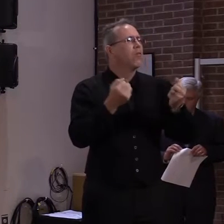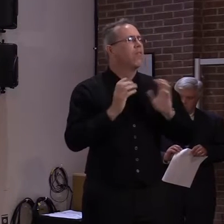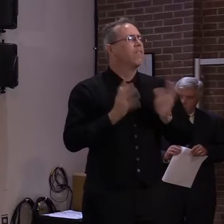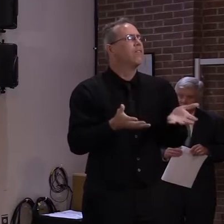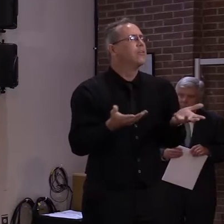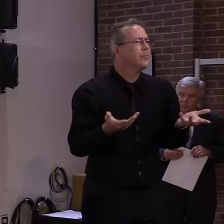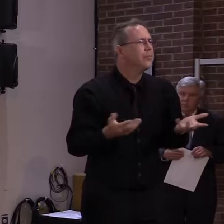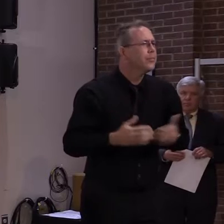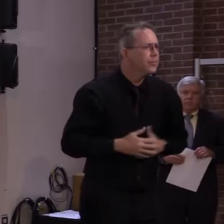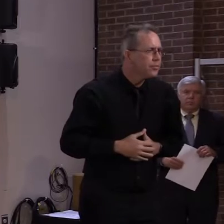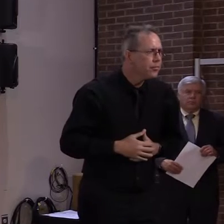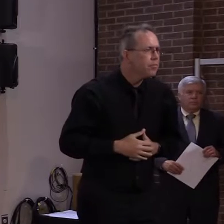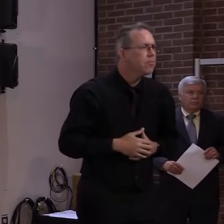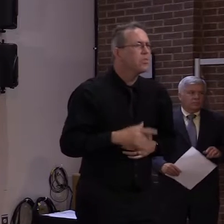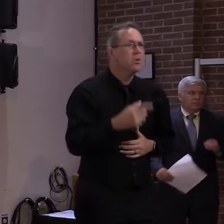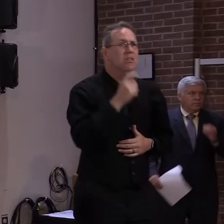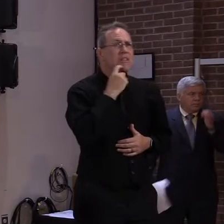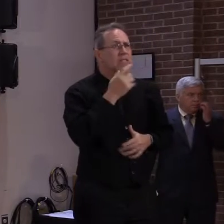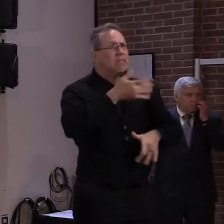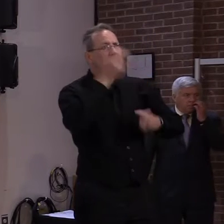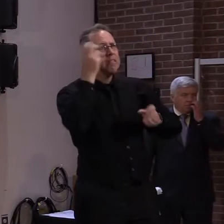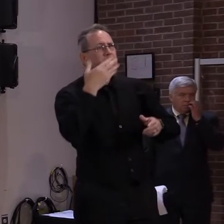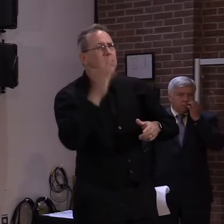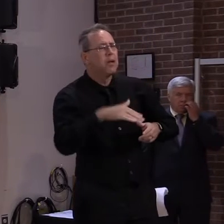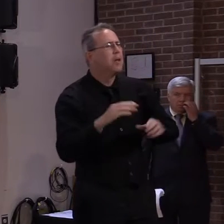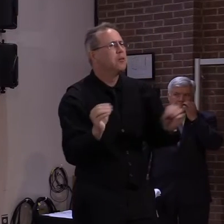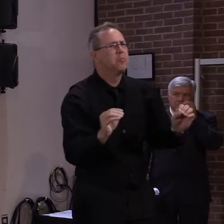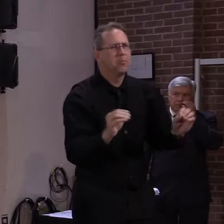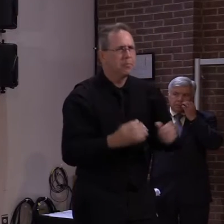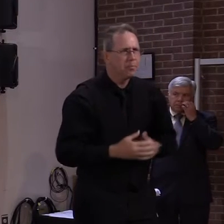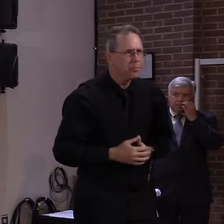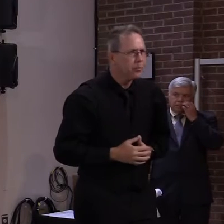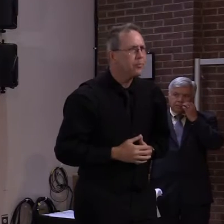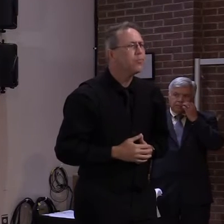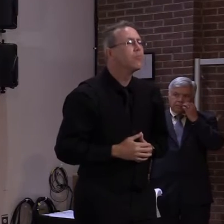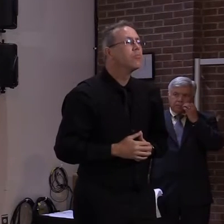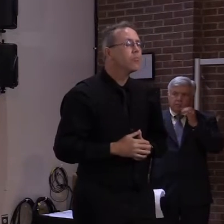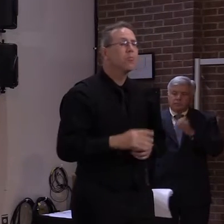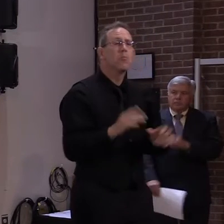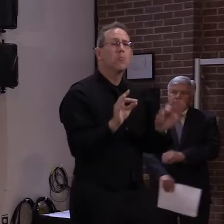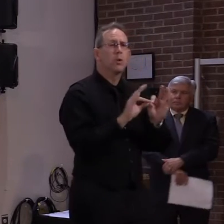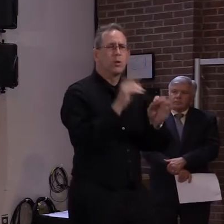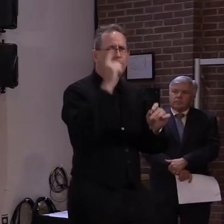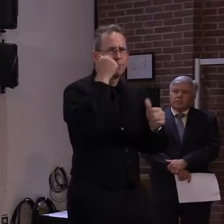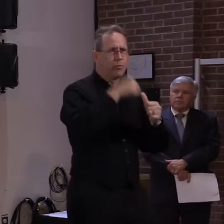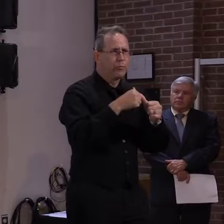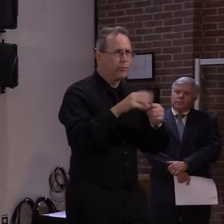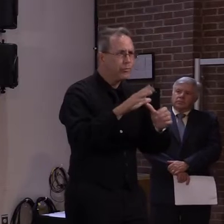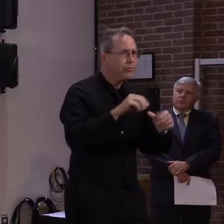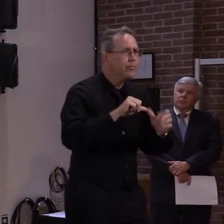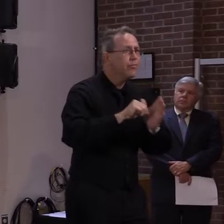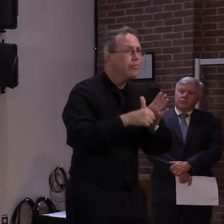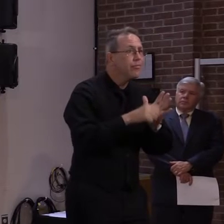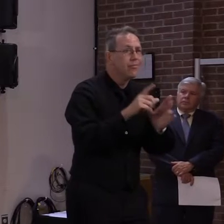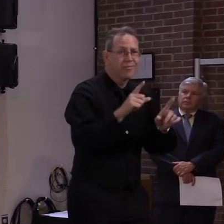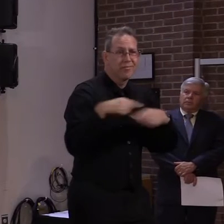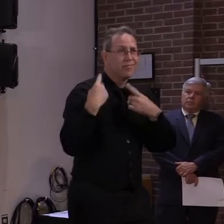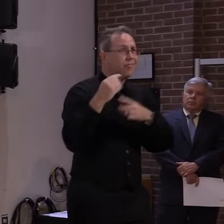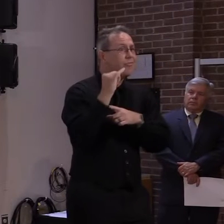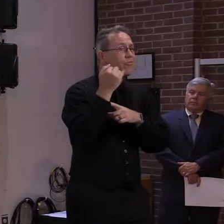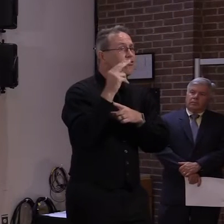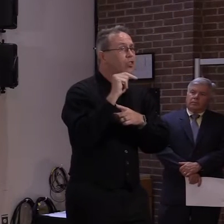what's really important. Since January, only 2% of cases among Vermonters have been